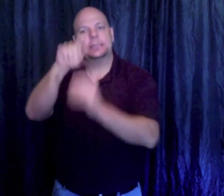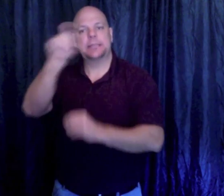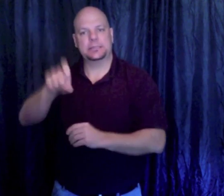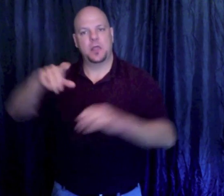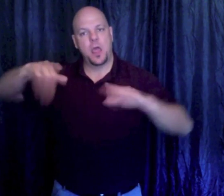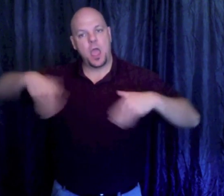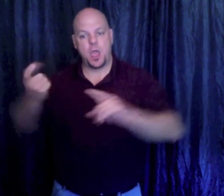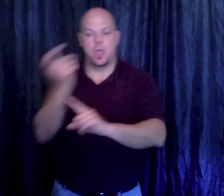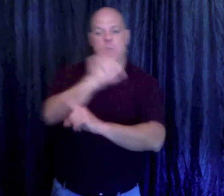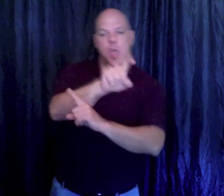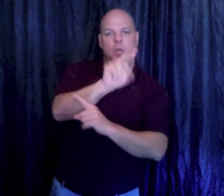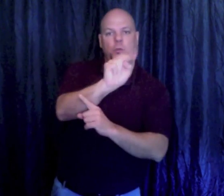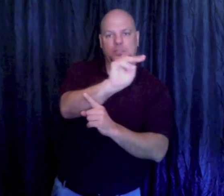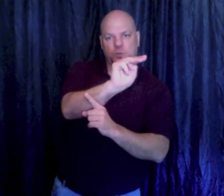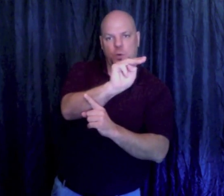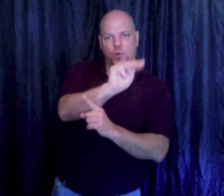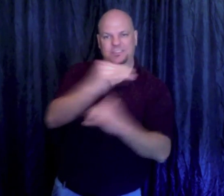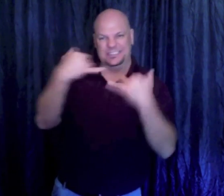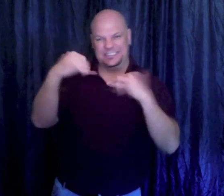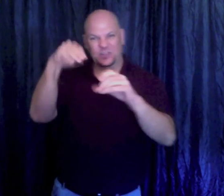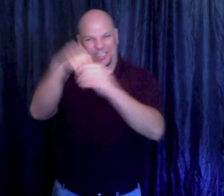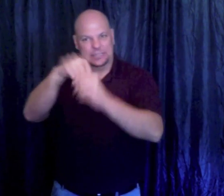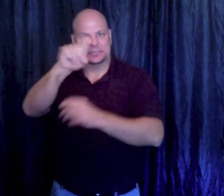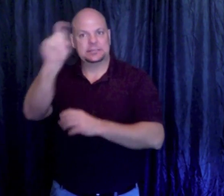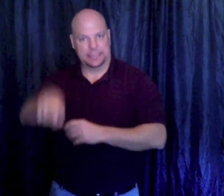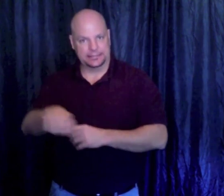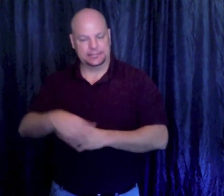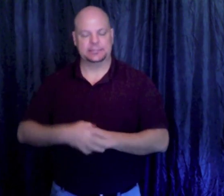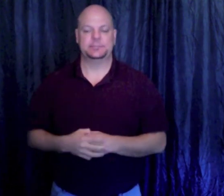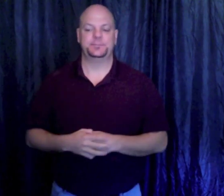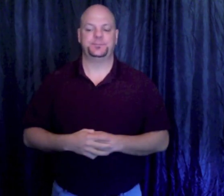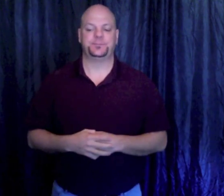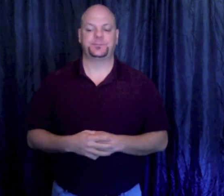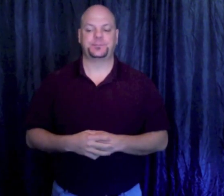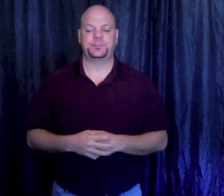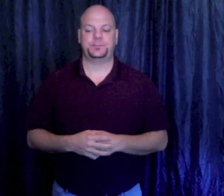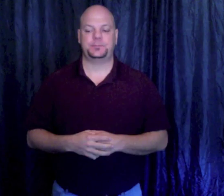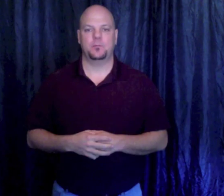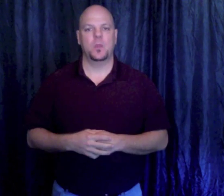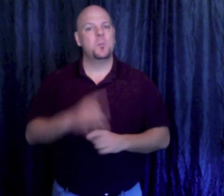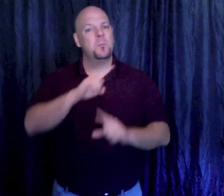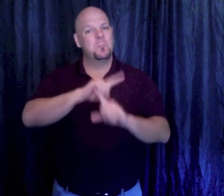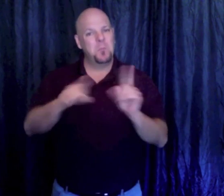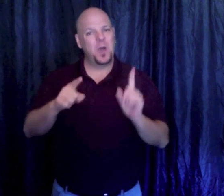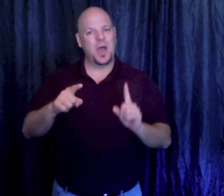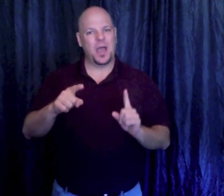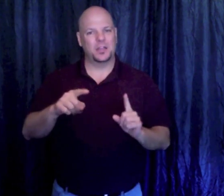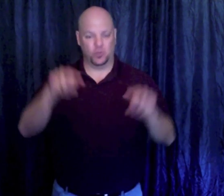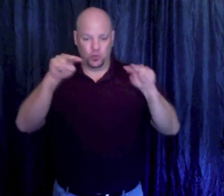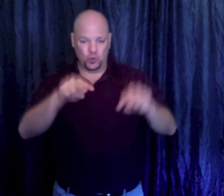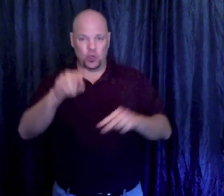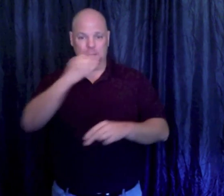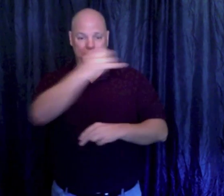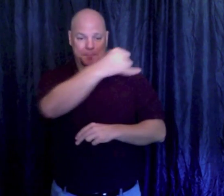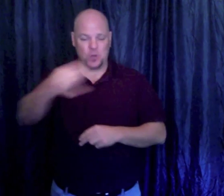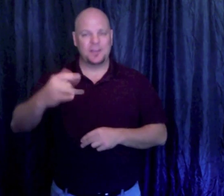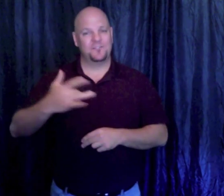So, and of course, we're thinking about our boundaries a negative thing. Our boundaries negative. Well, say for another example might